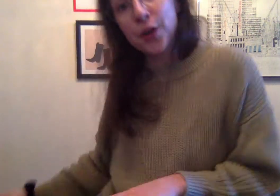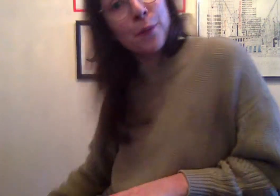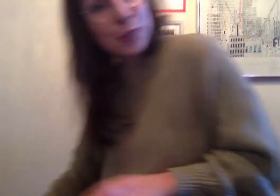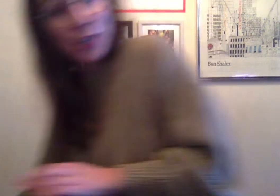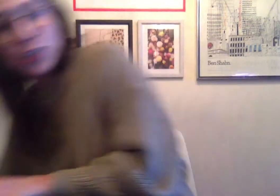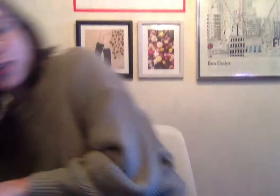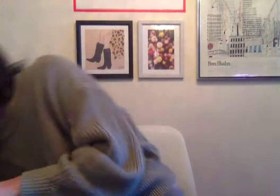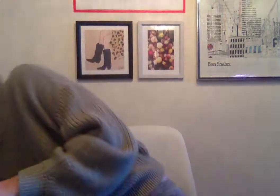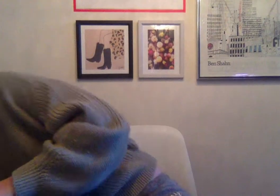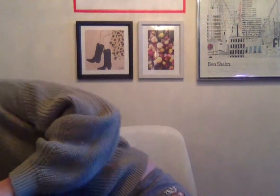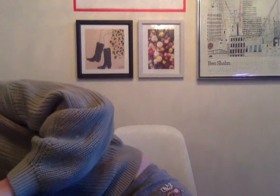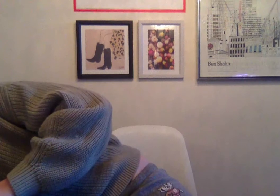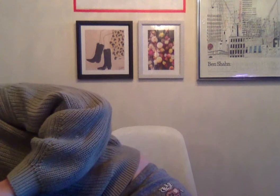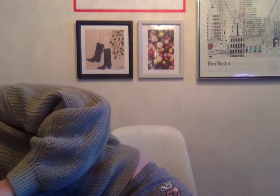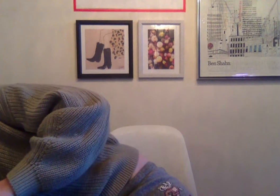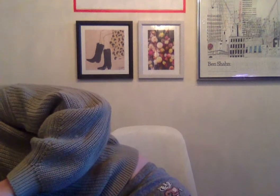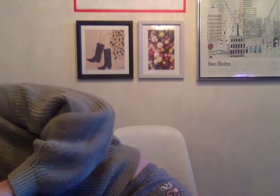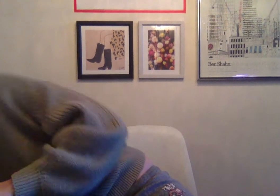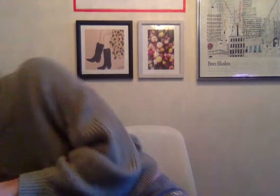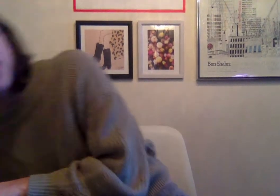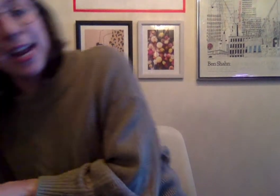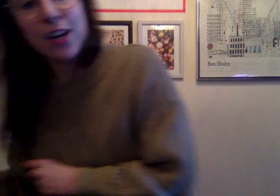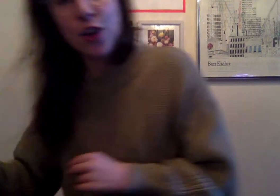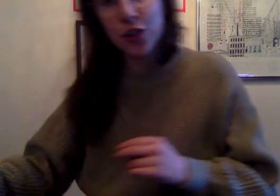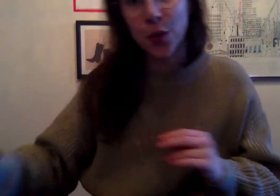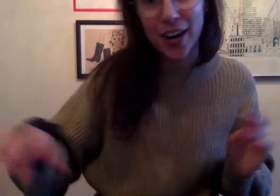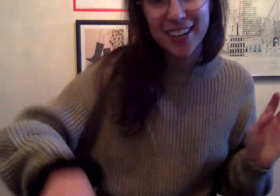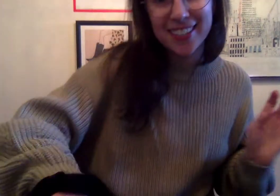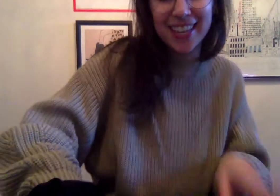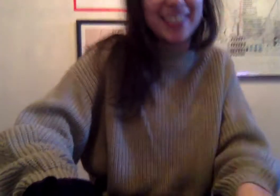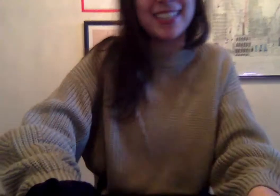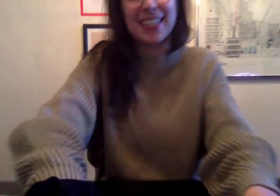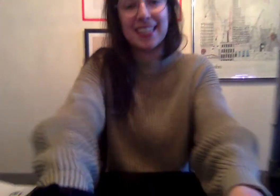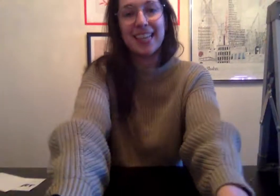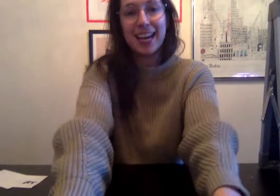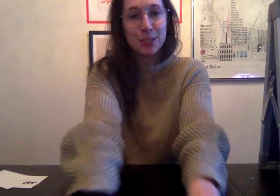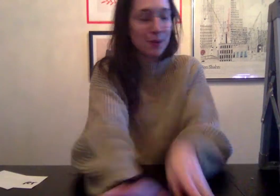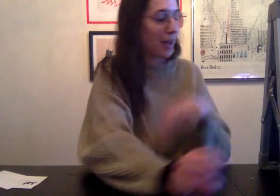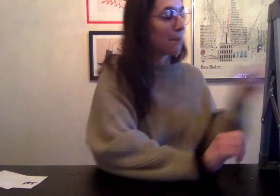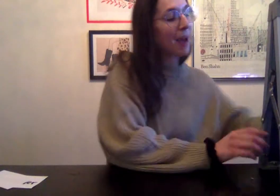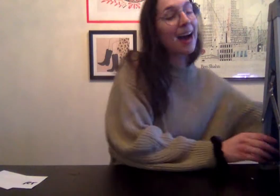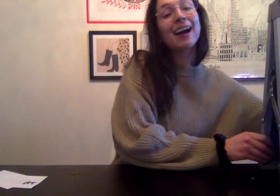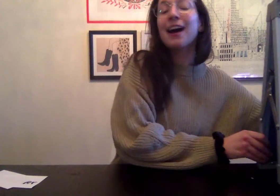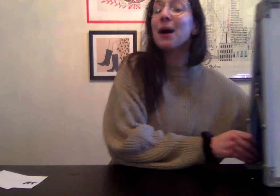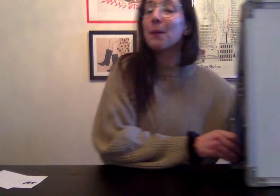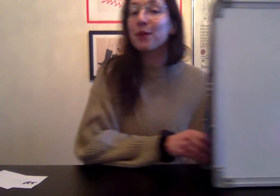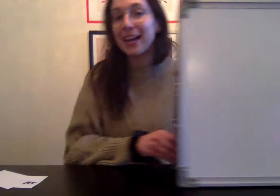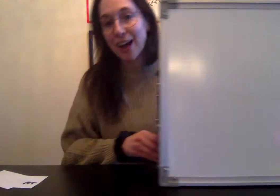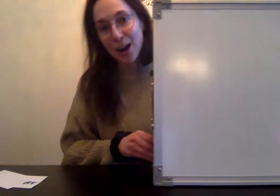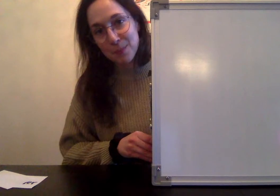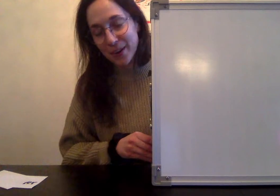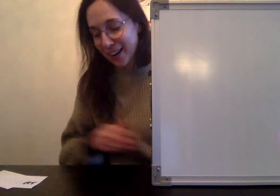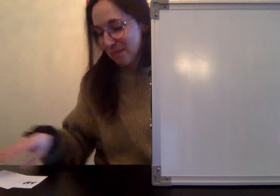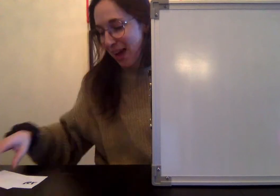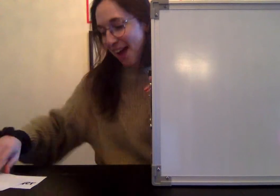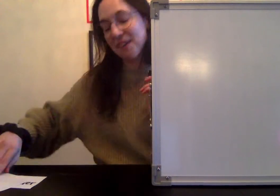which words you are going to be using to write your sentences. Slide you on back, bring our board on back.